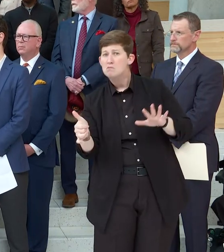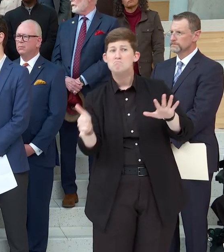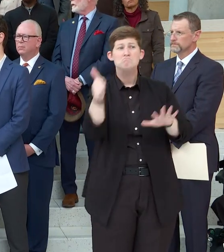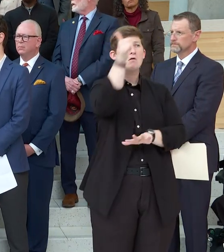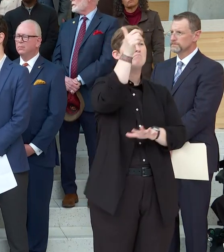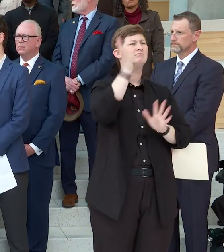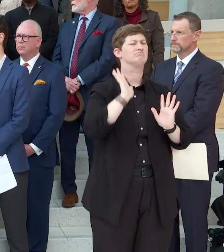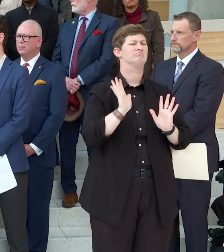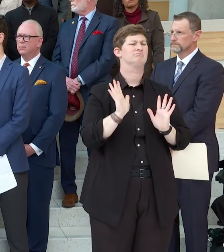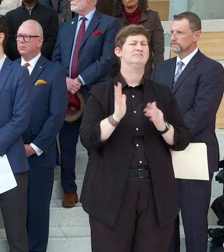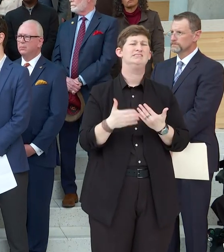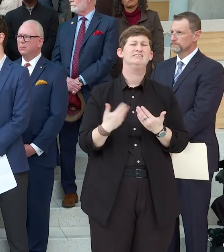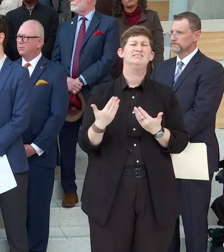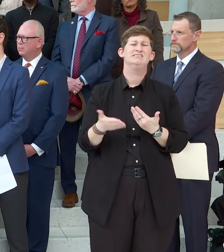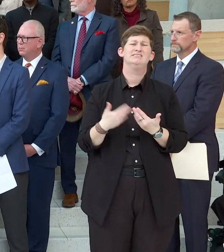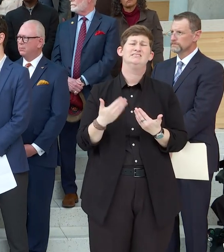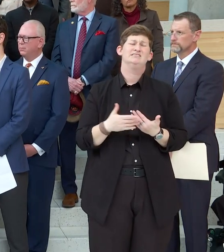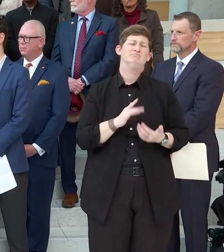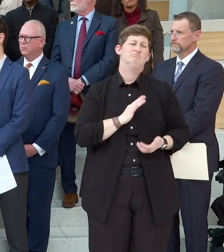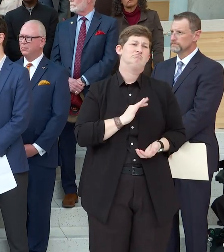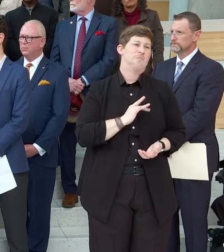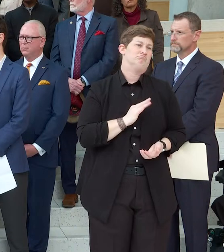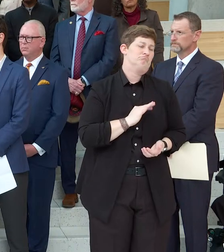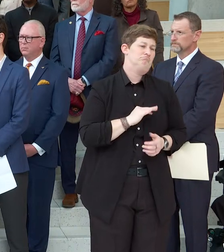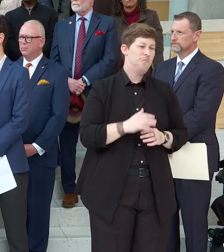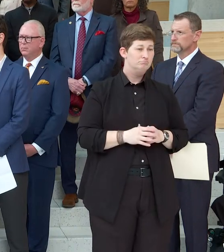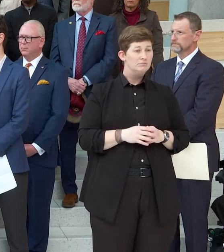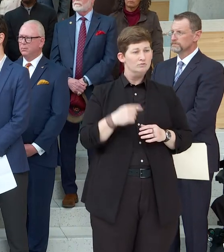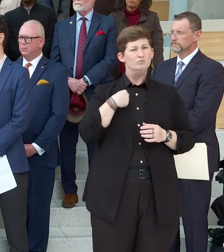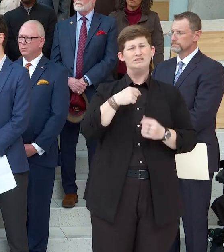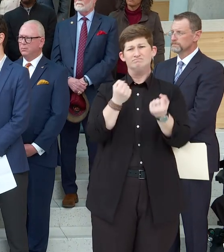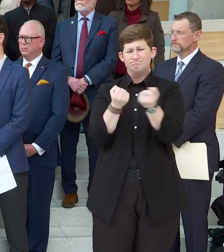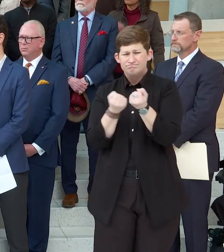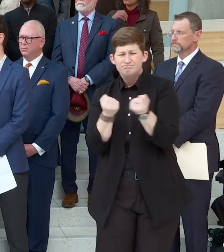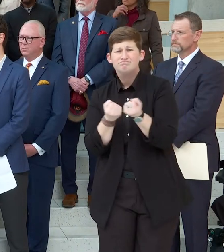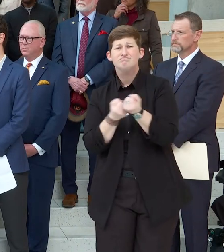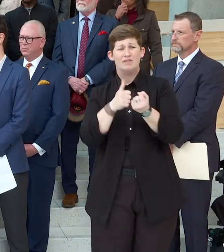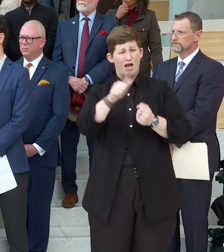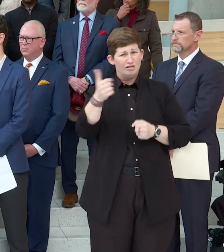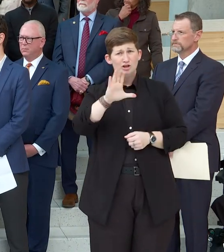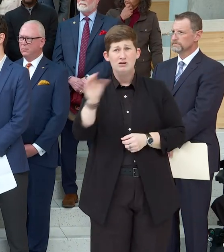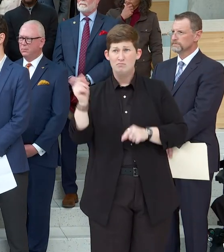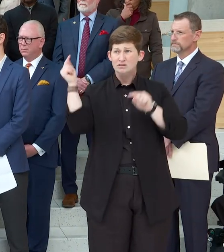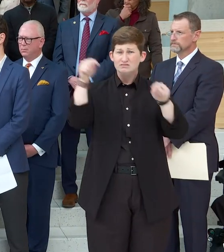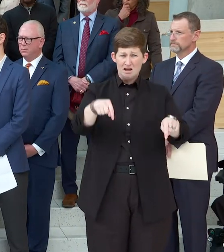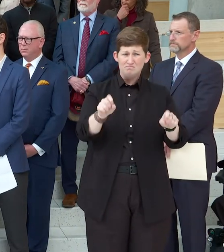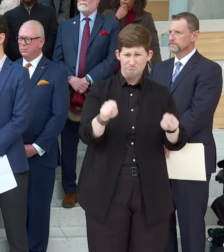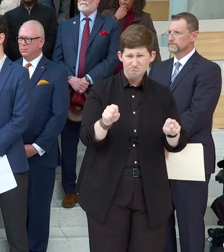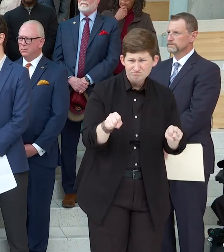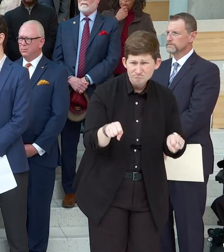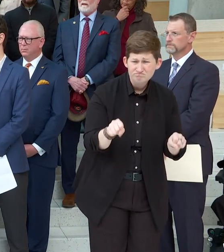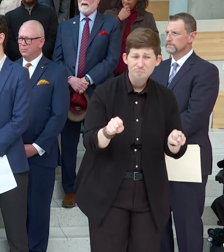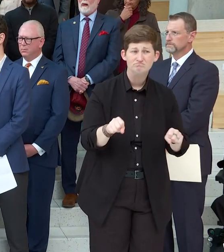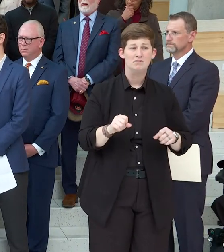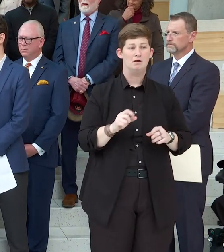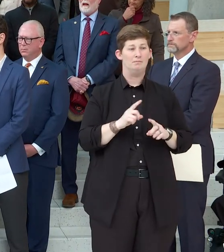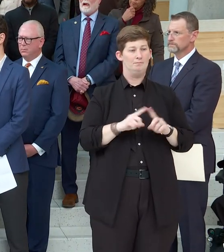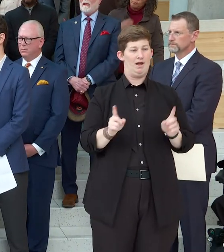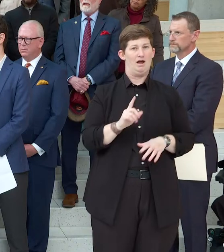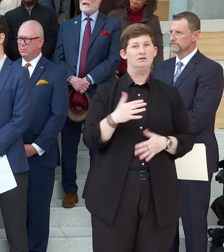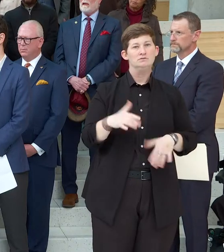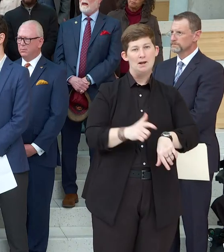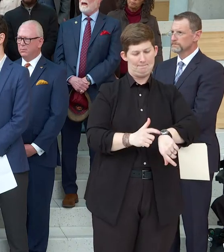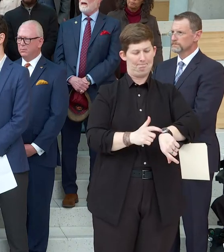think about other companies entering the market, we support other rideshare companies coming in. But one thing that we know takes time and effort